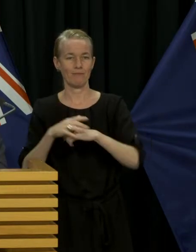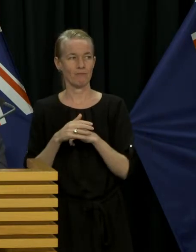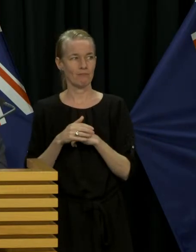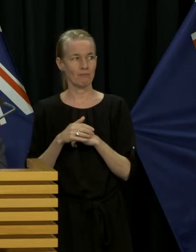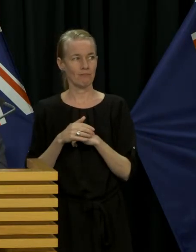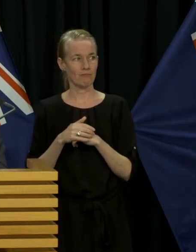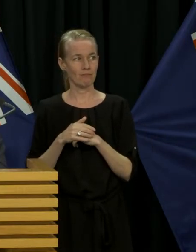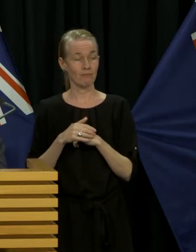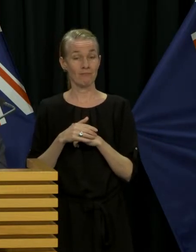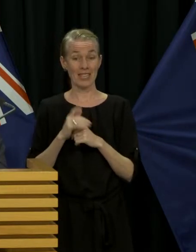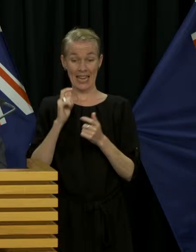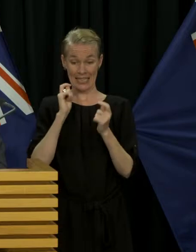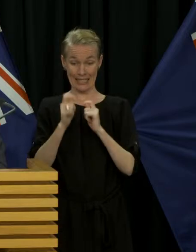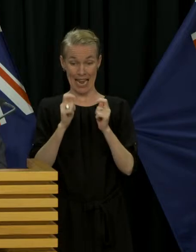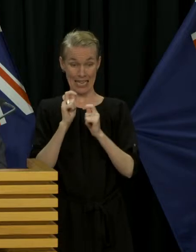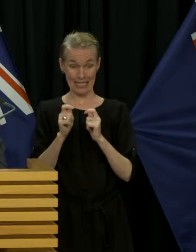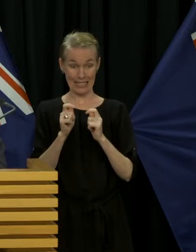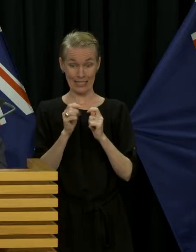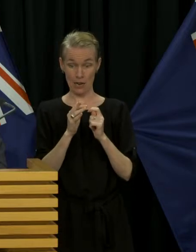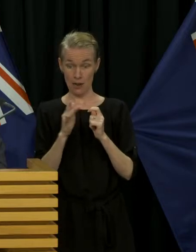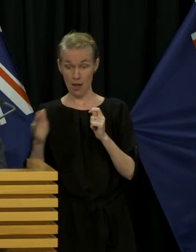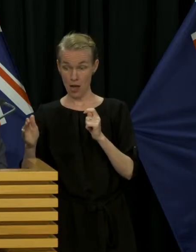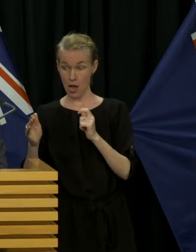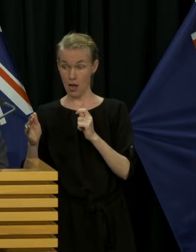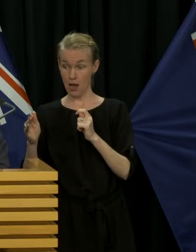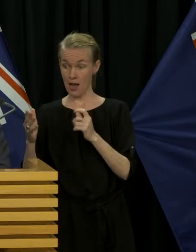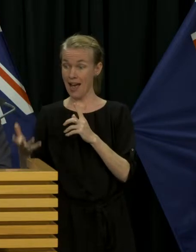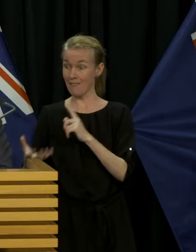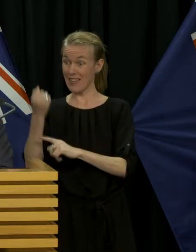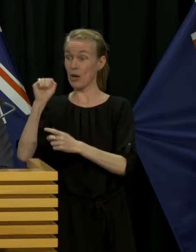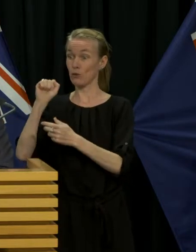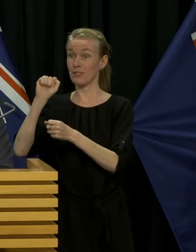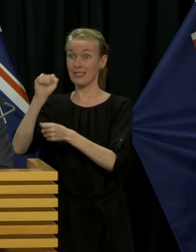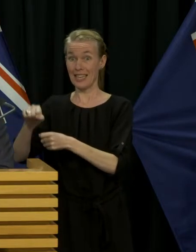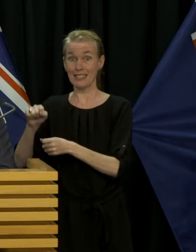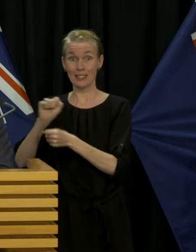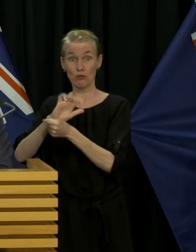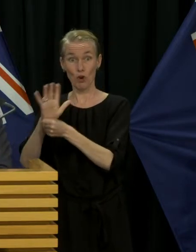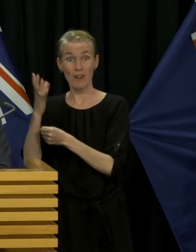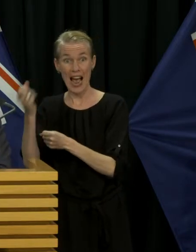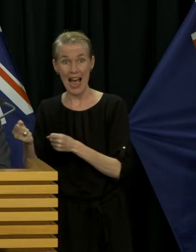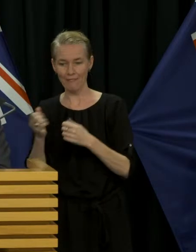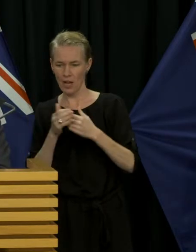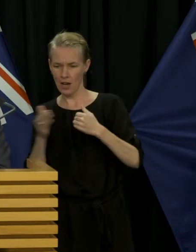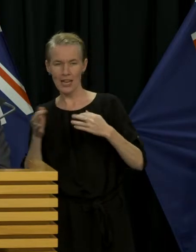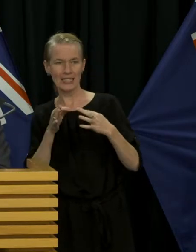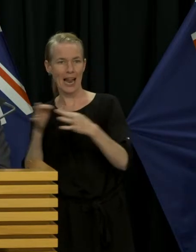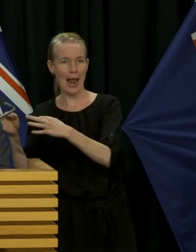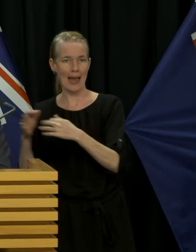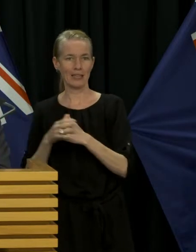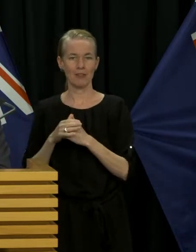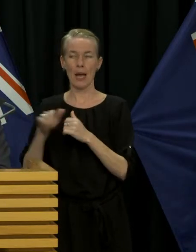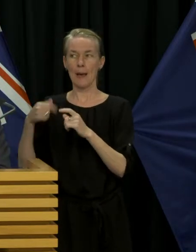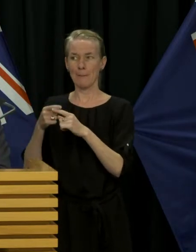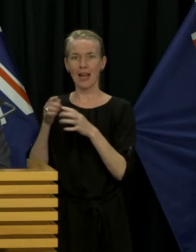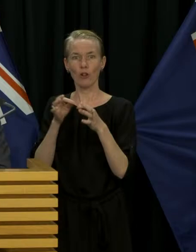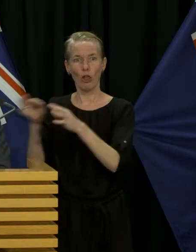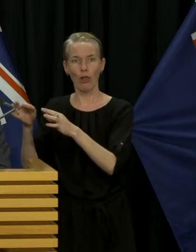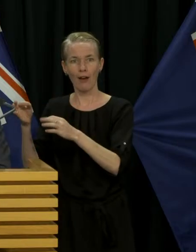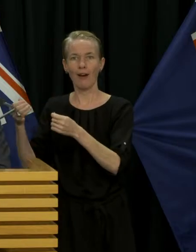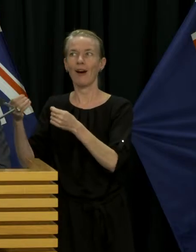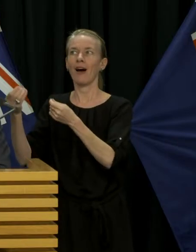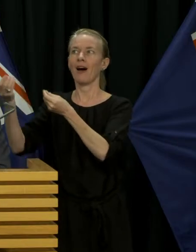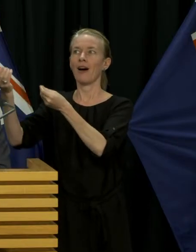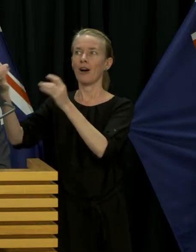between when that test was done and the result found, and when we found out about it in New Zealand, actually incidentally,